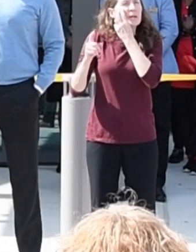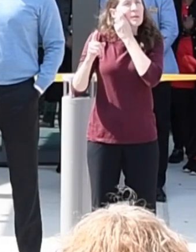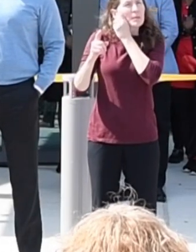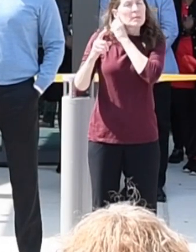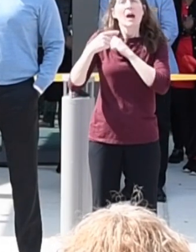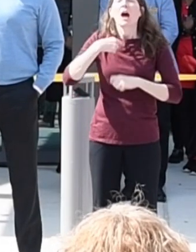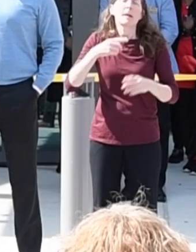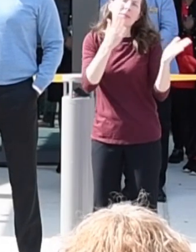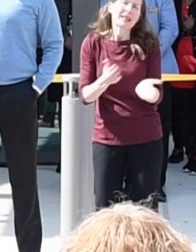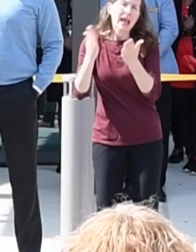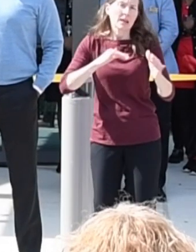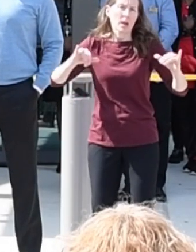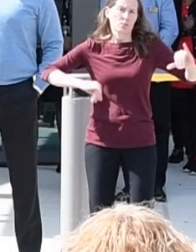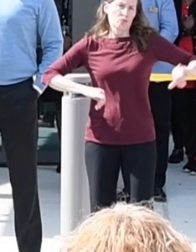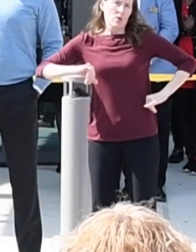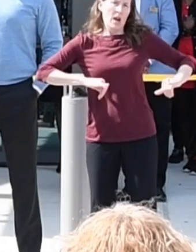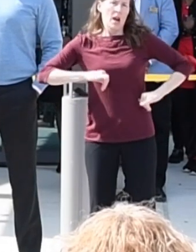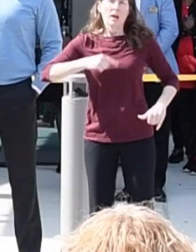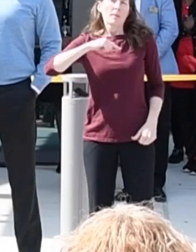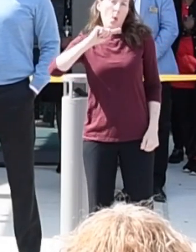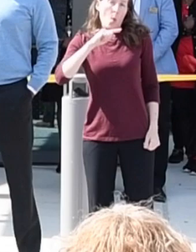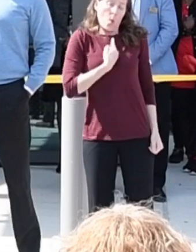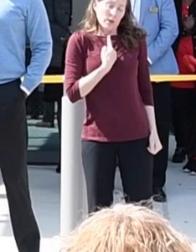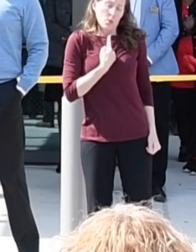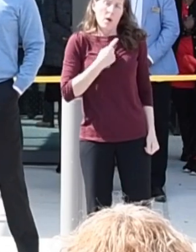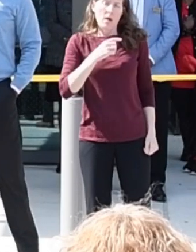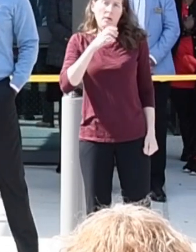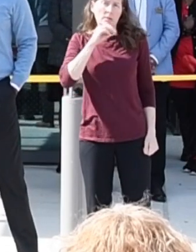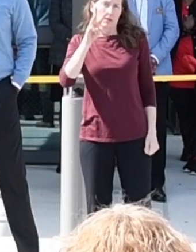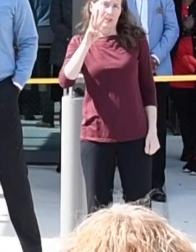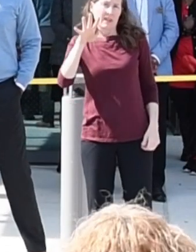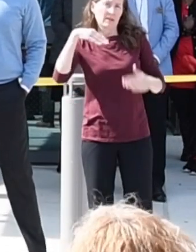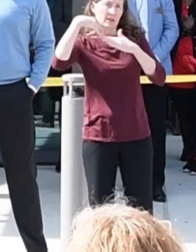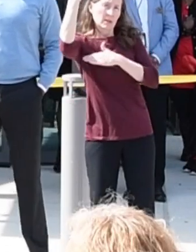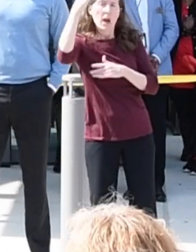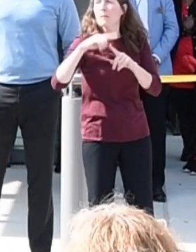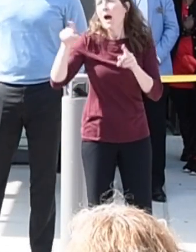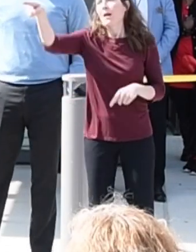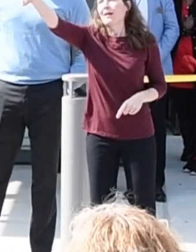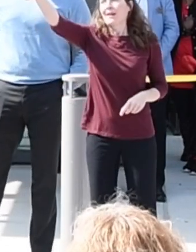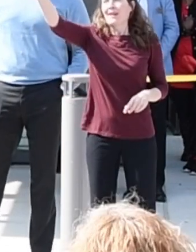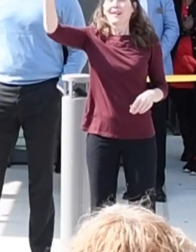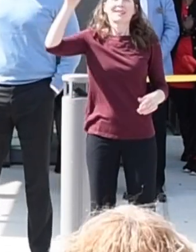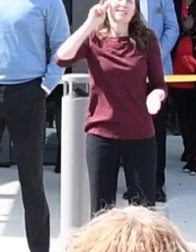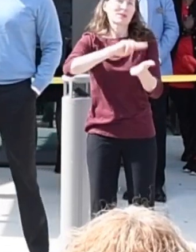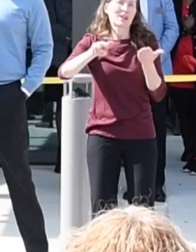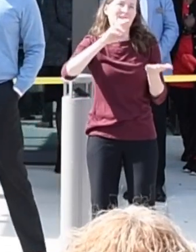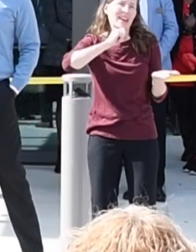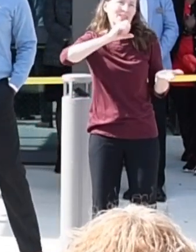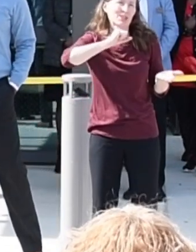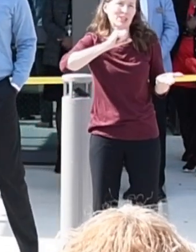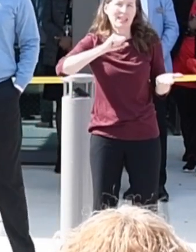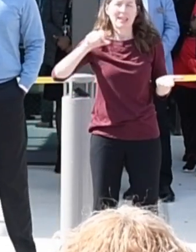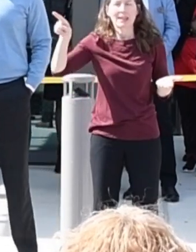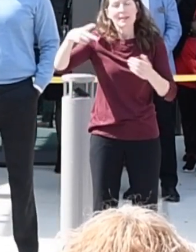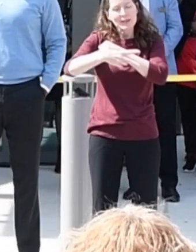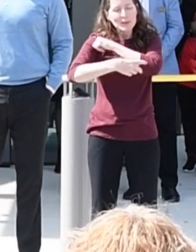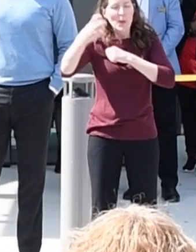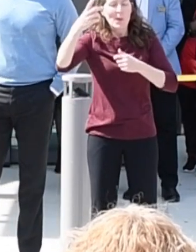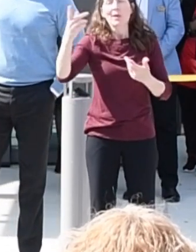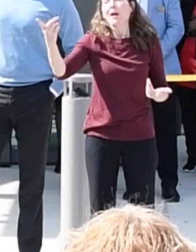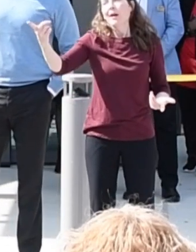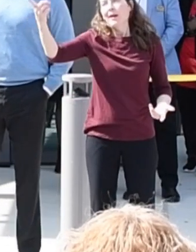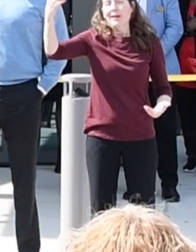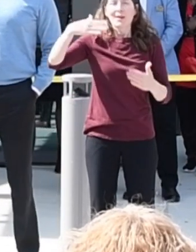over 65 to address you all today, but then our Secretary of Aging came up and she stole my thunder.